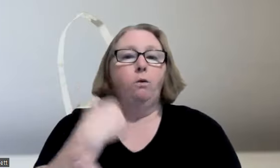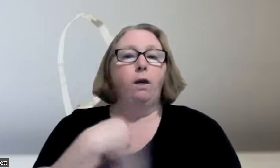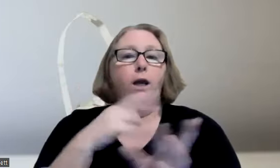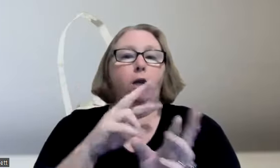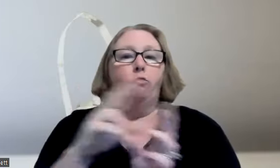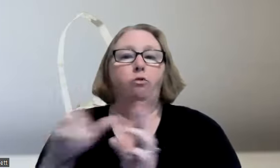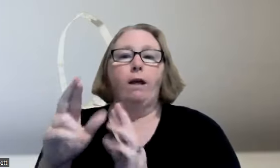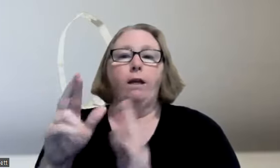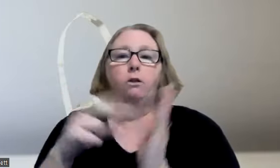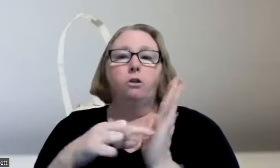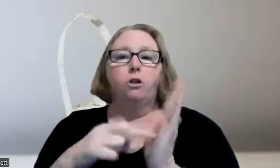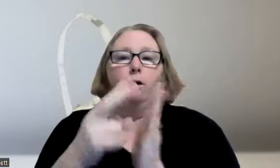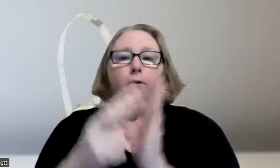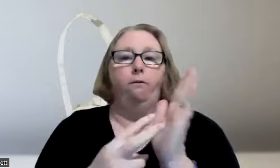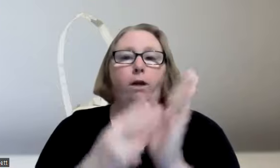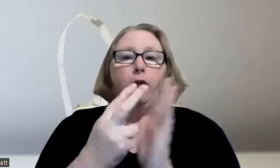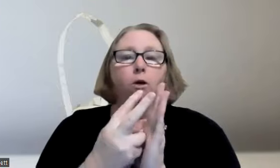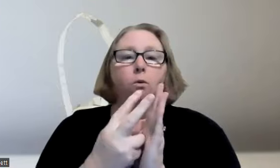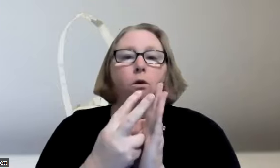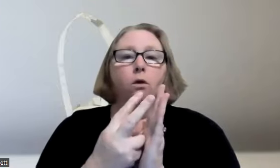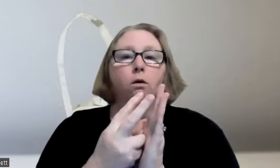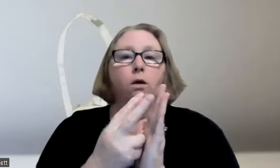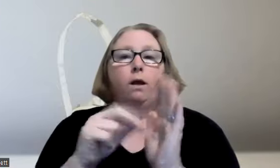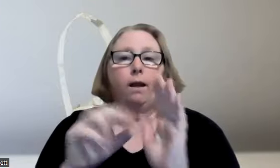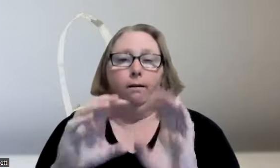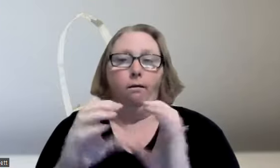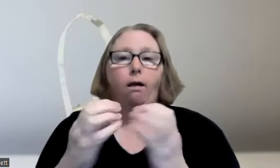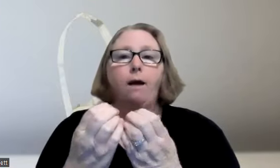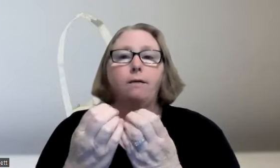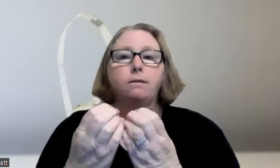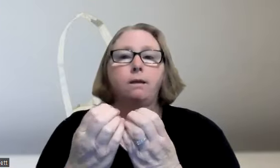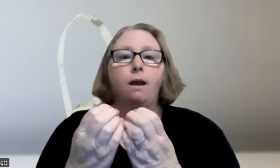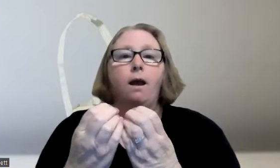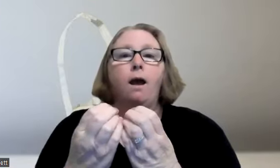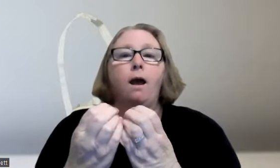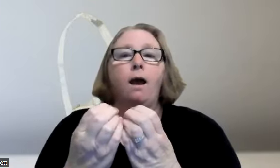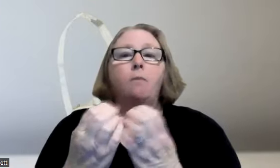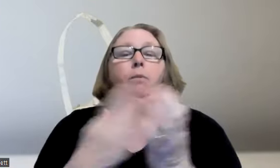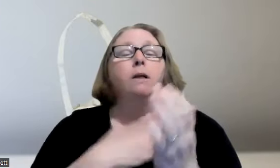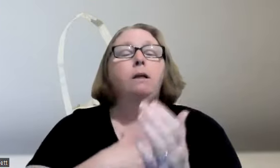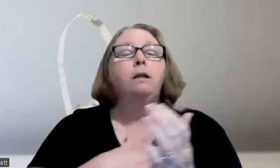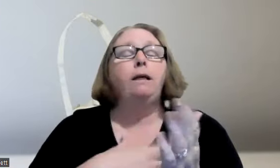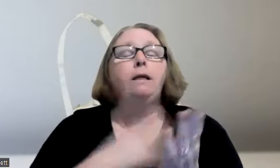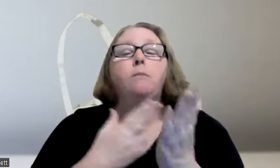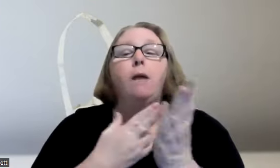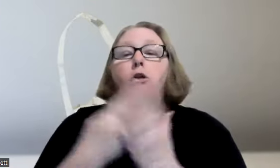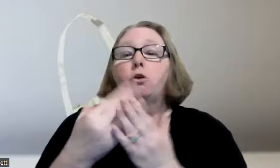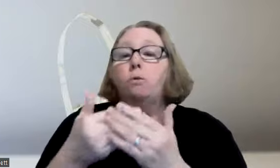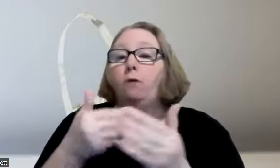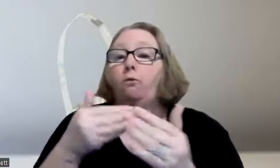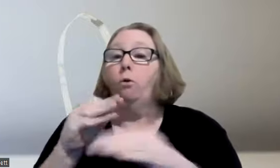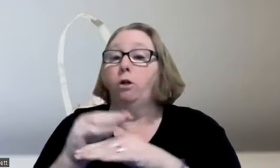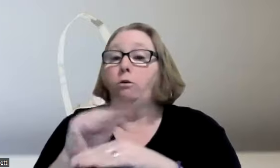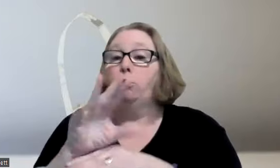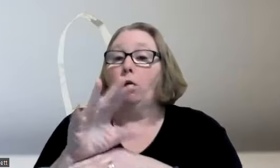are getting ready to show a video in class, please make sure before you show